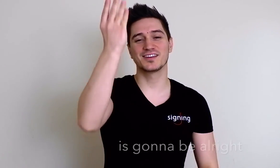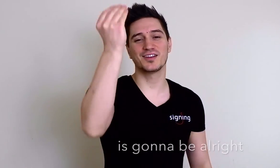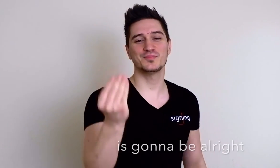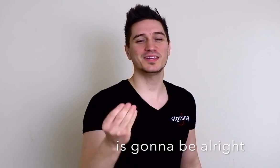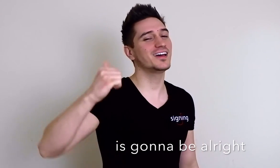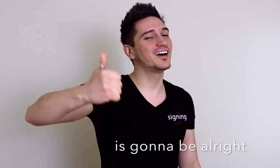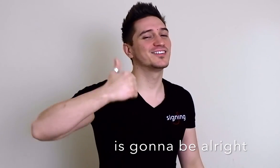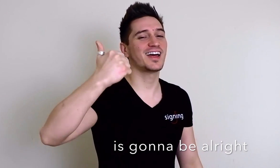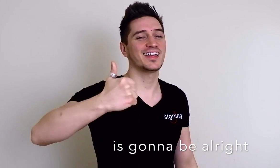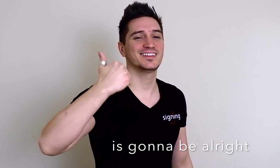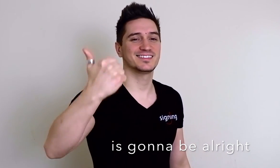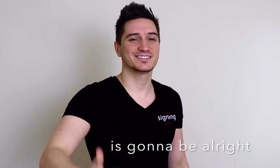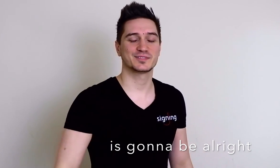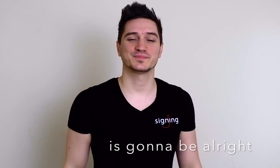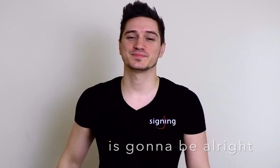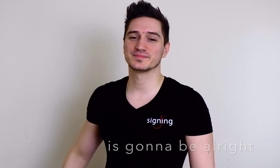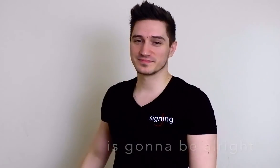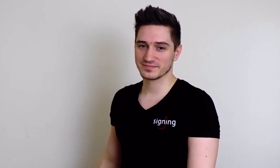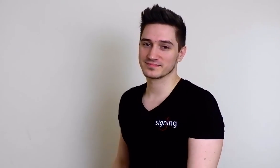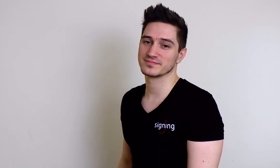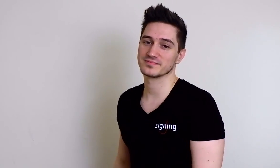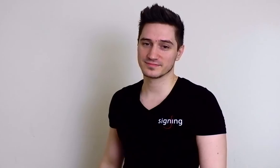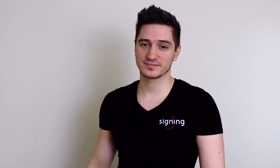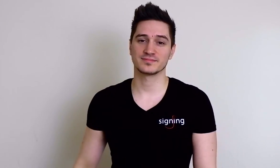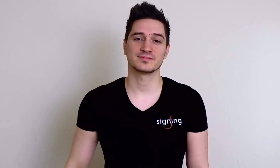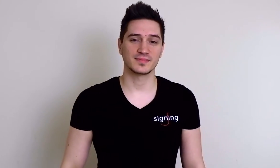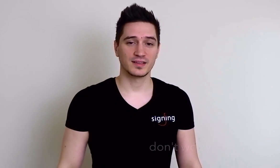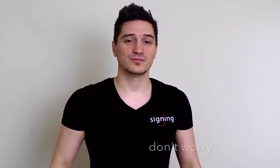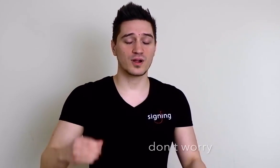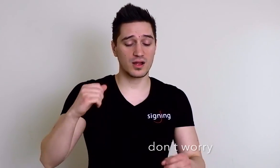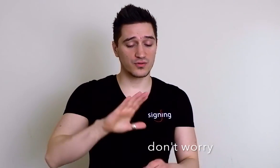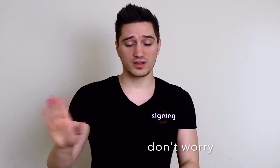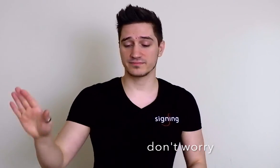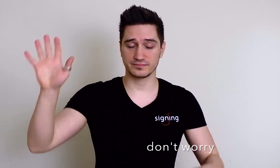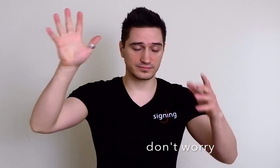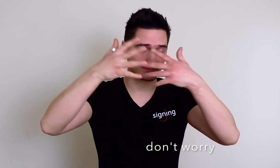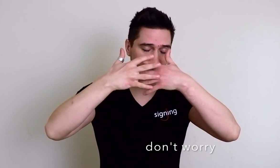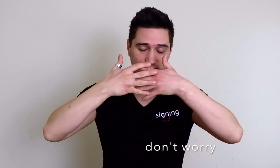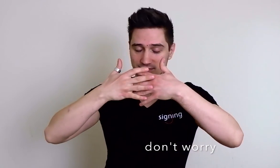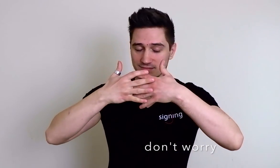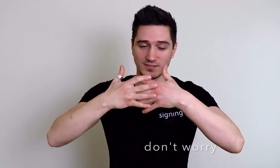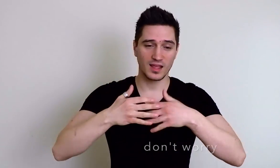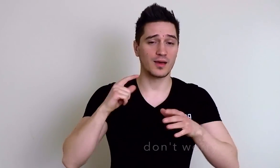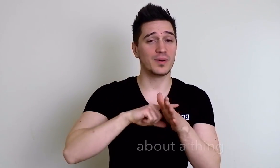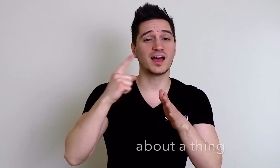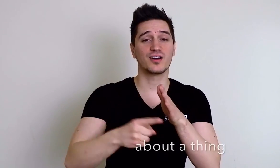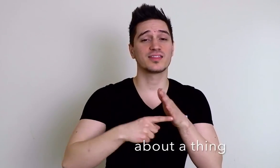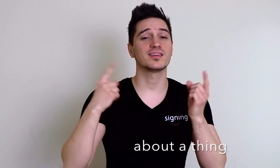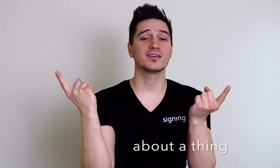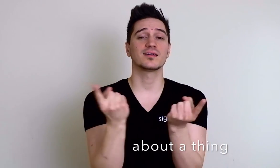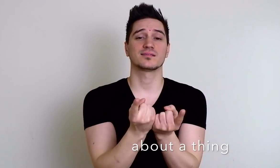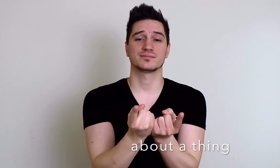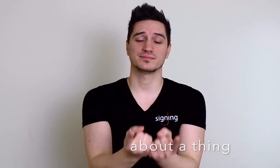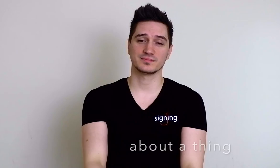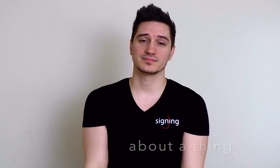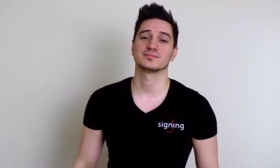gonna be alright When you don't worry about